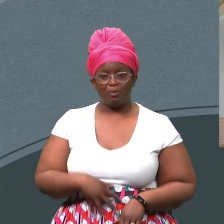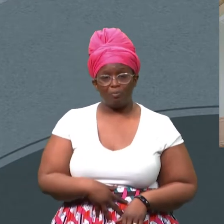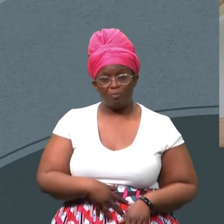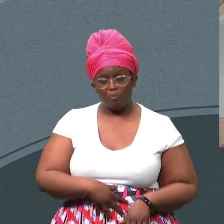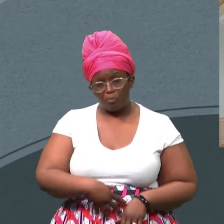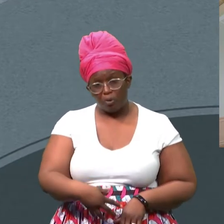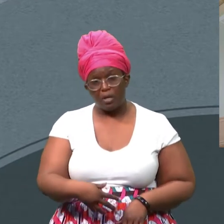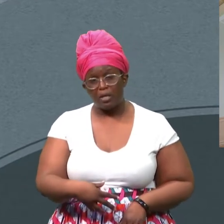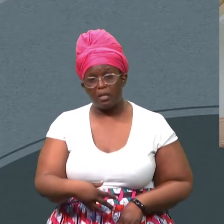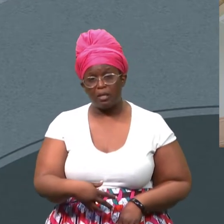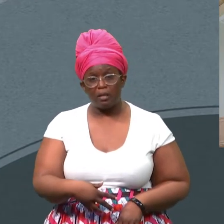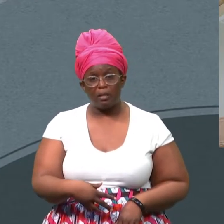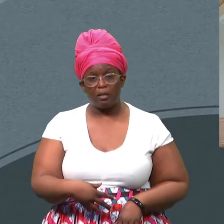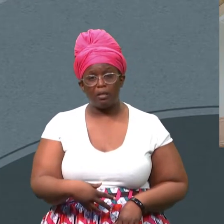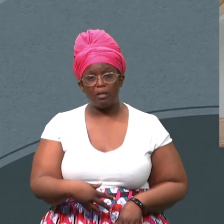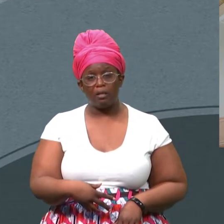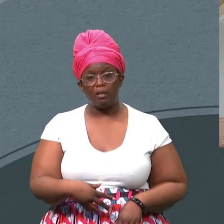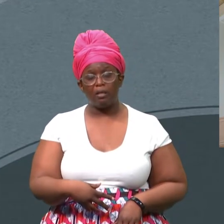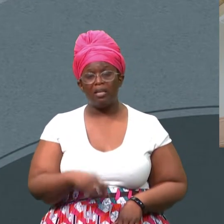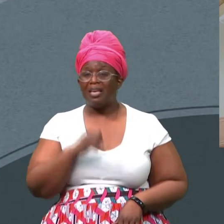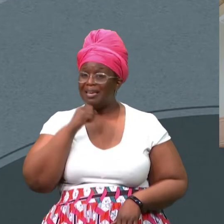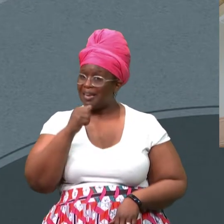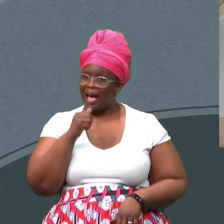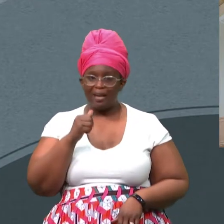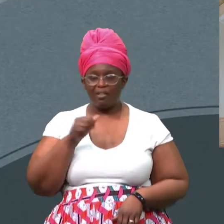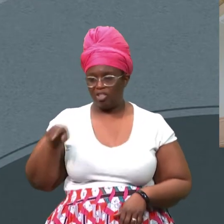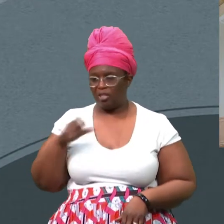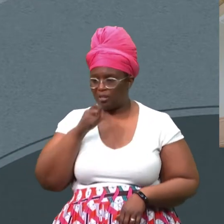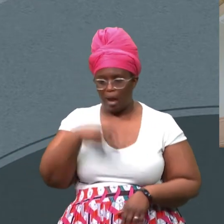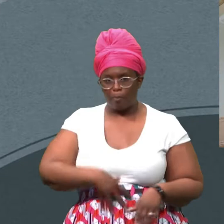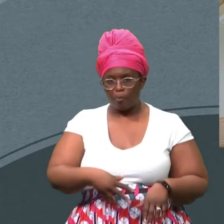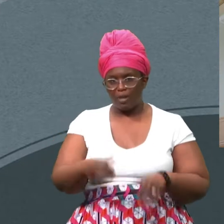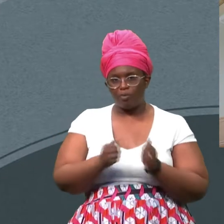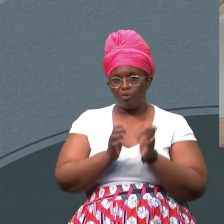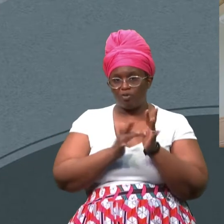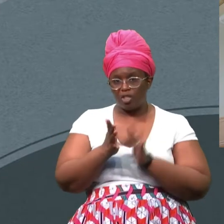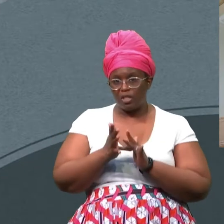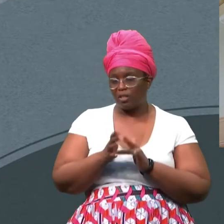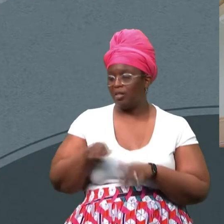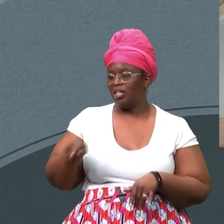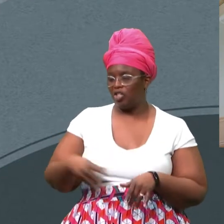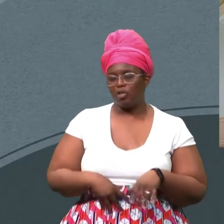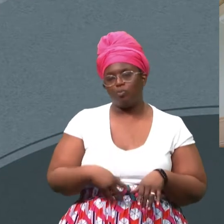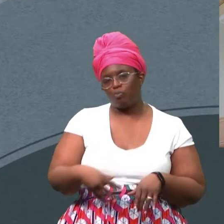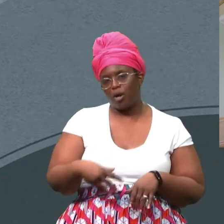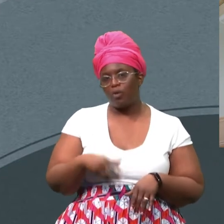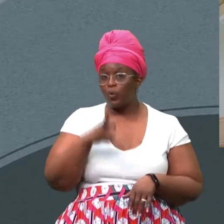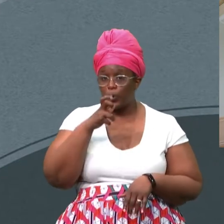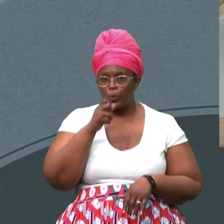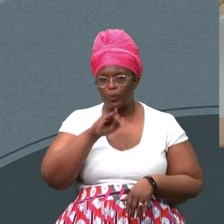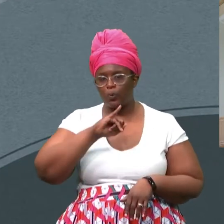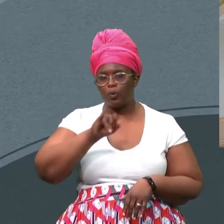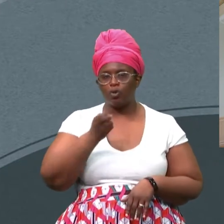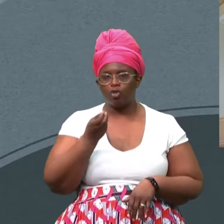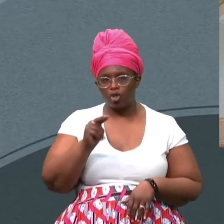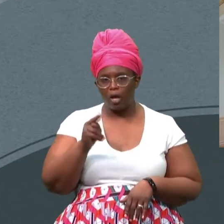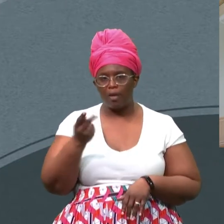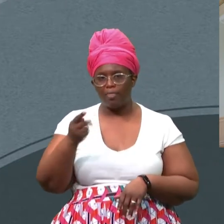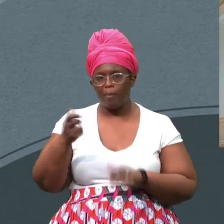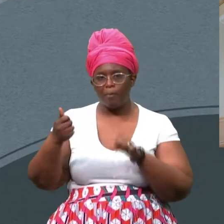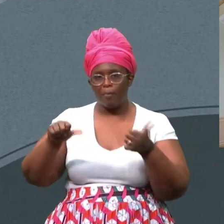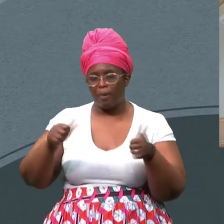she's carrying not the Messiah. She's carrying John the Baptist. And in order for